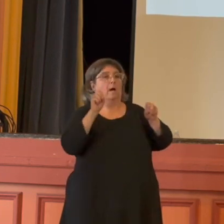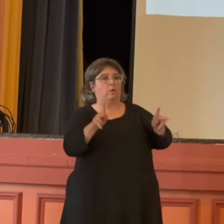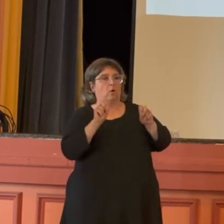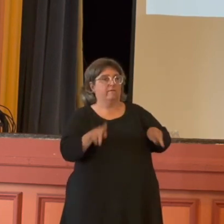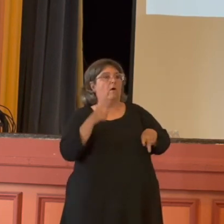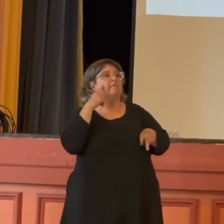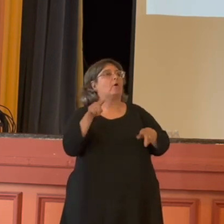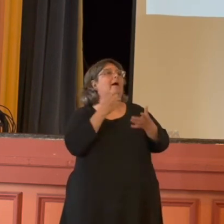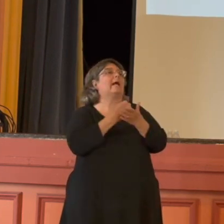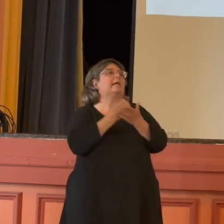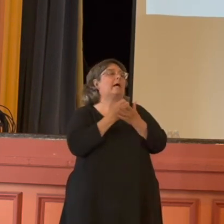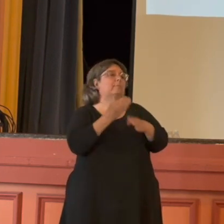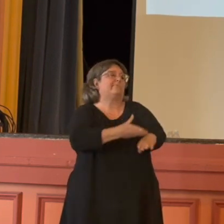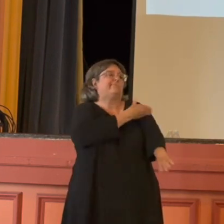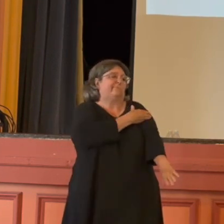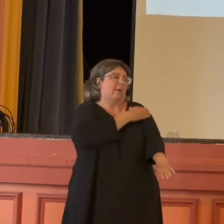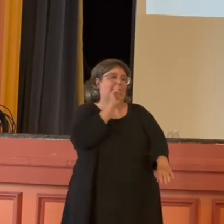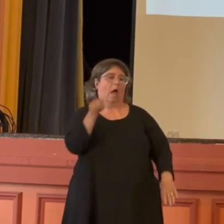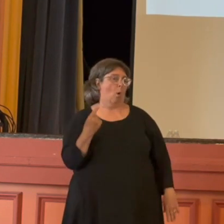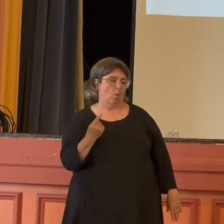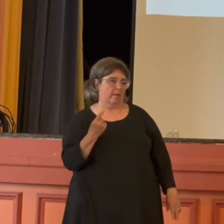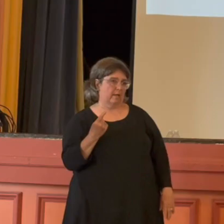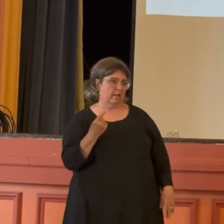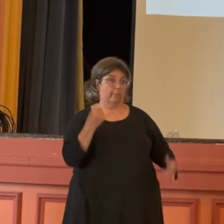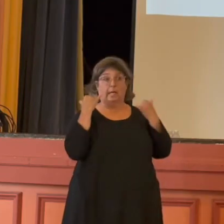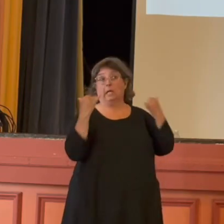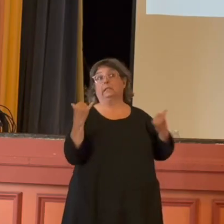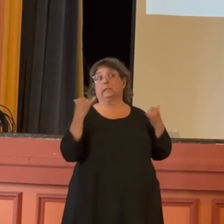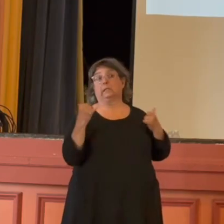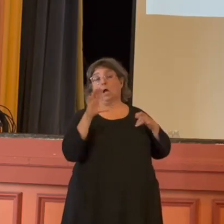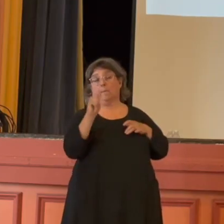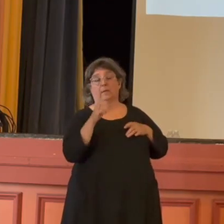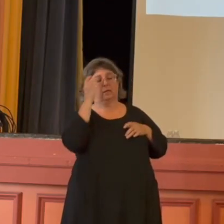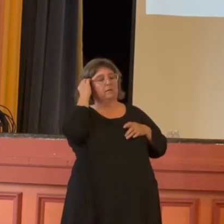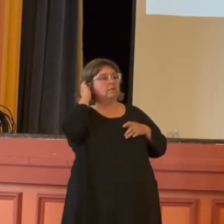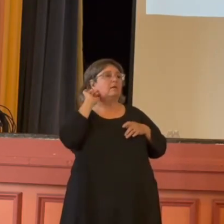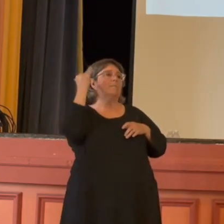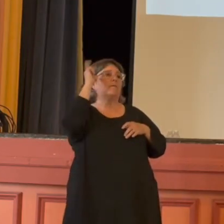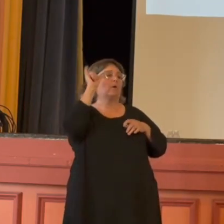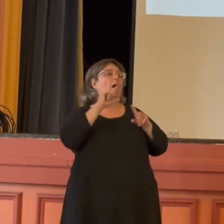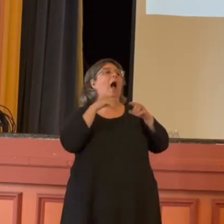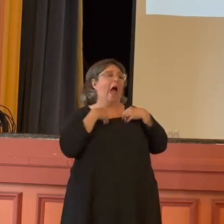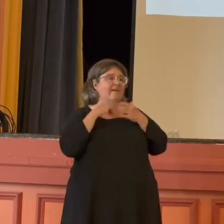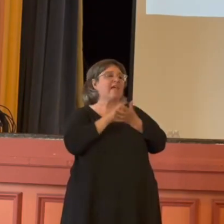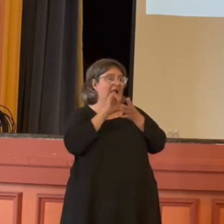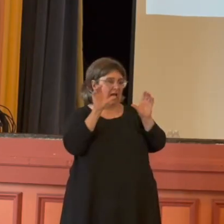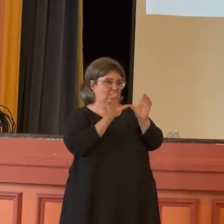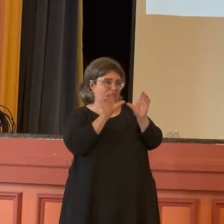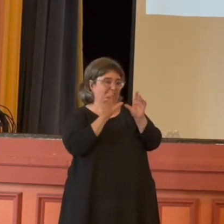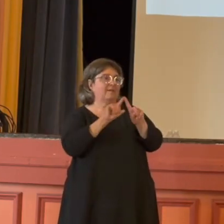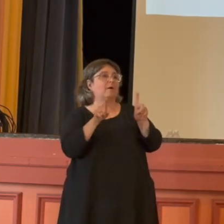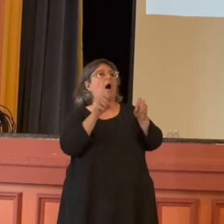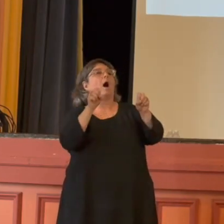opportunities for economic growth, not just with existing companies in the city of Buffalo that have those certifications,